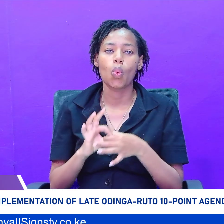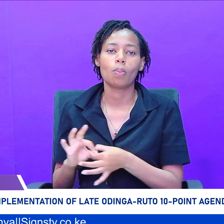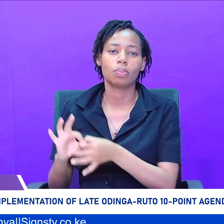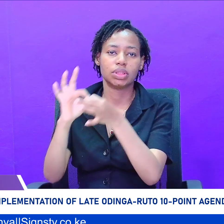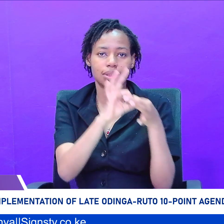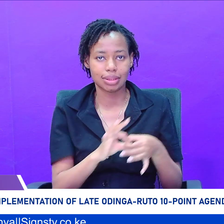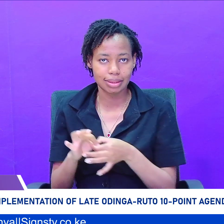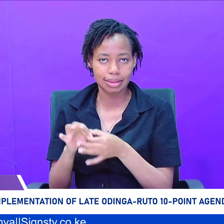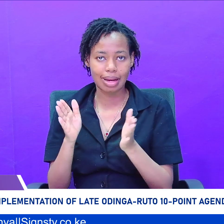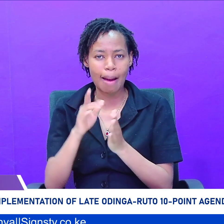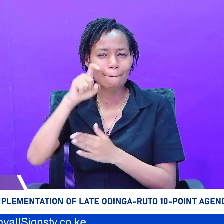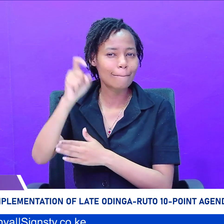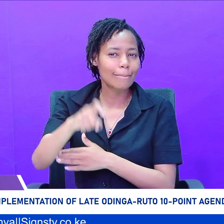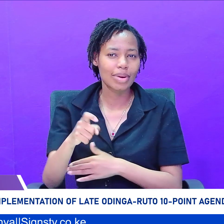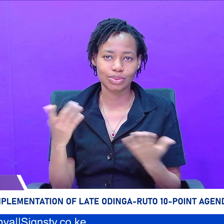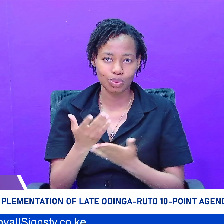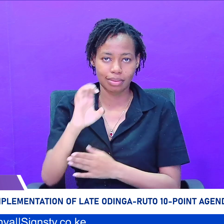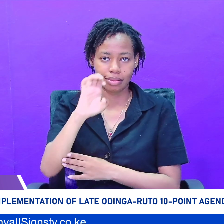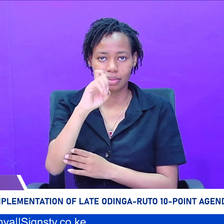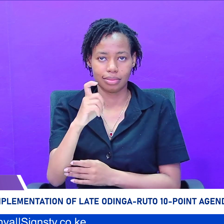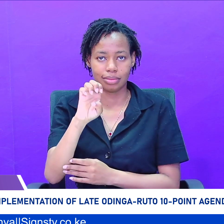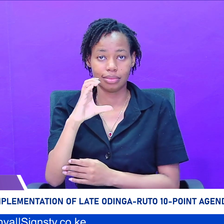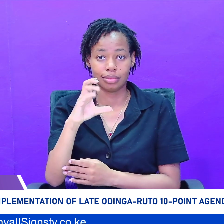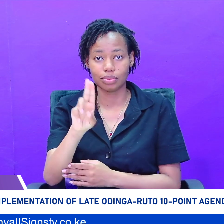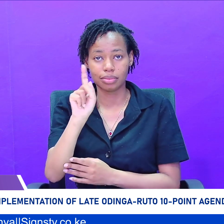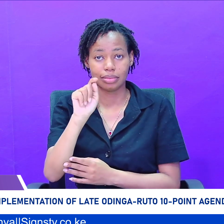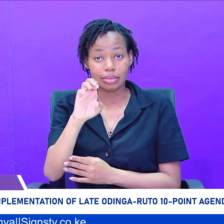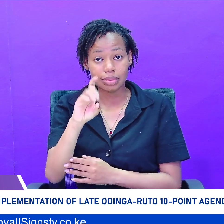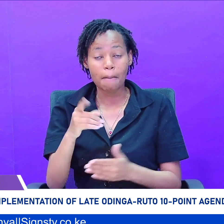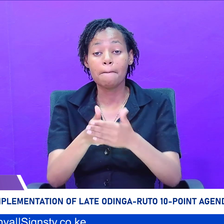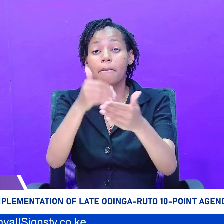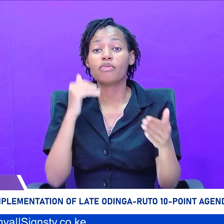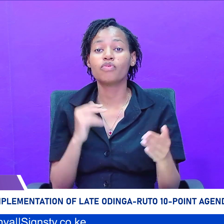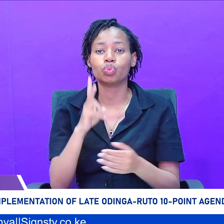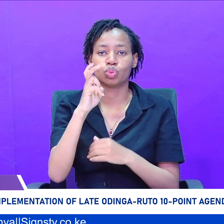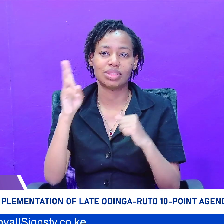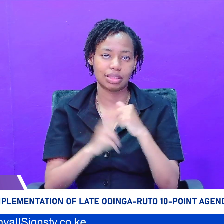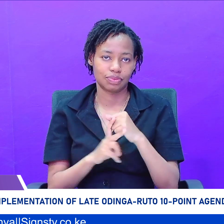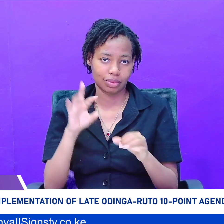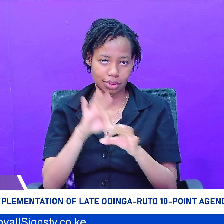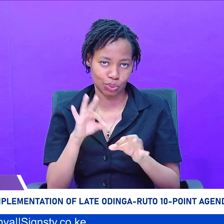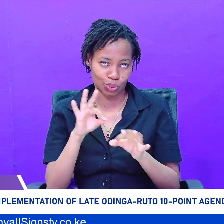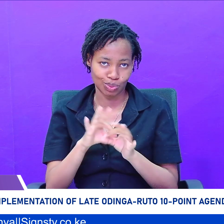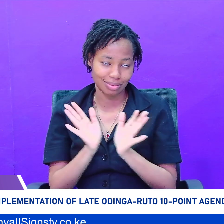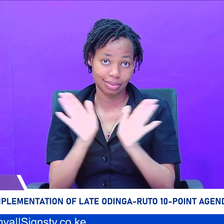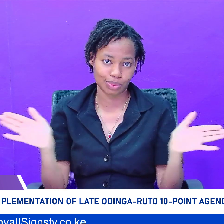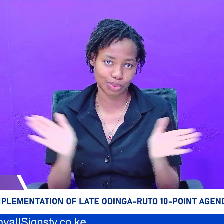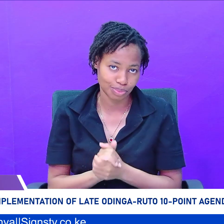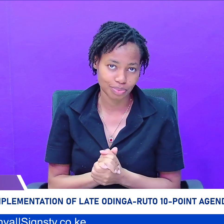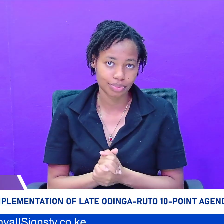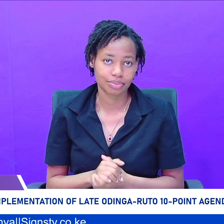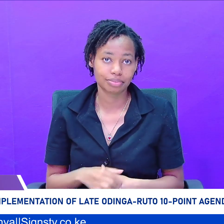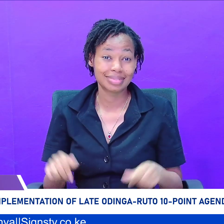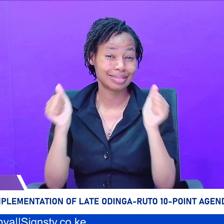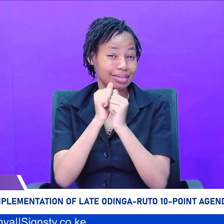The party insists that the entire framework, which was intended to foster national unity and cooperation,